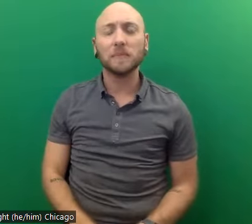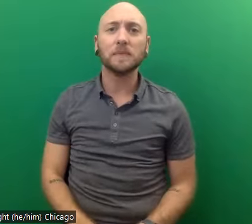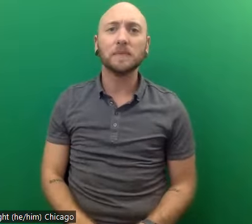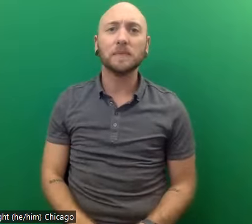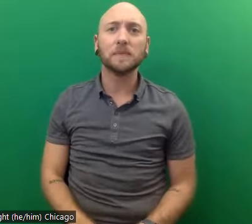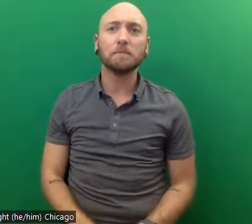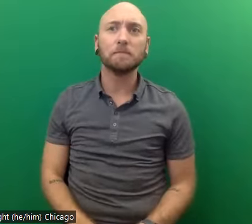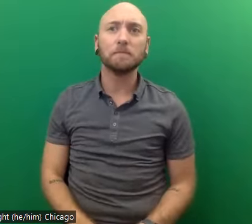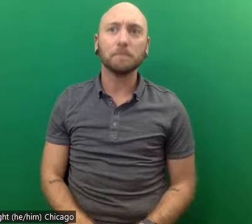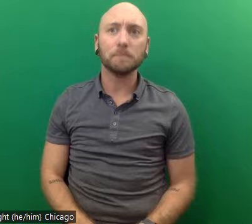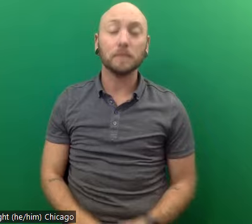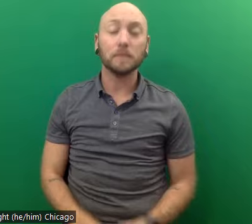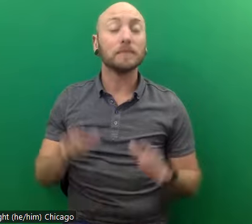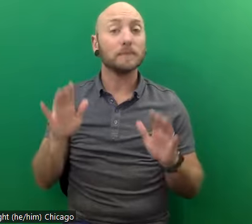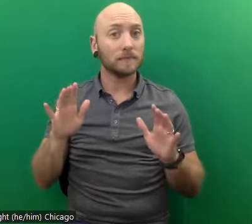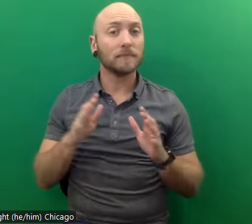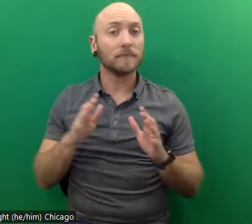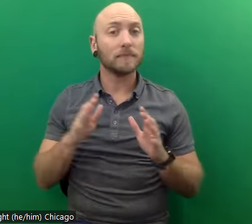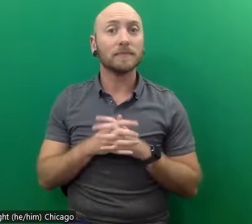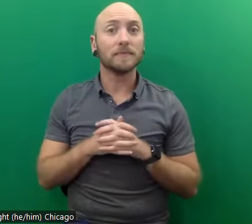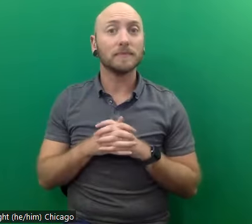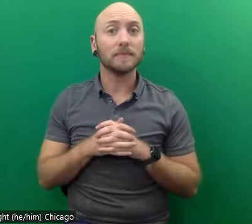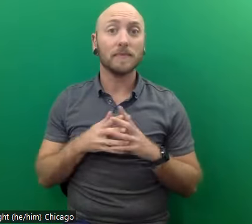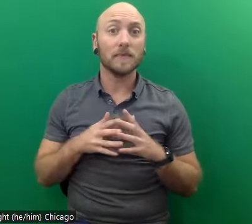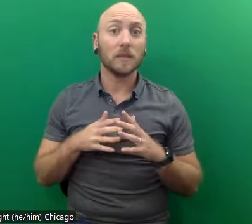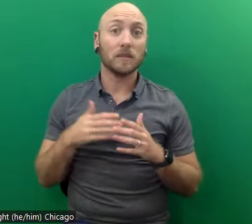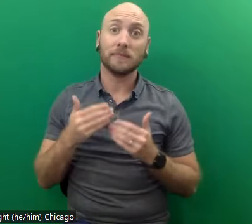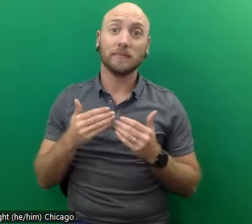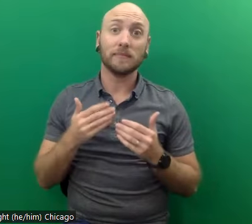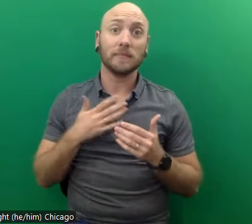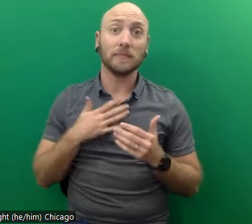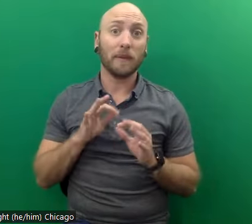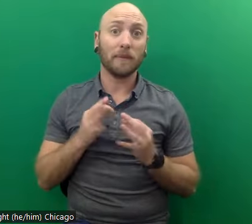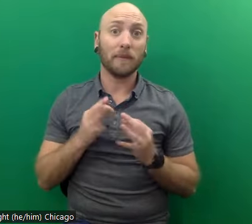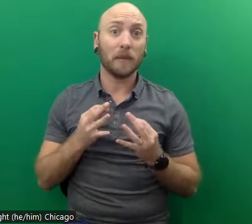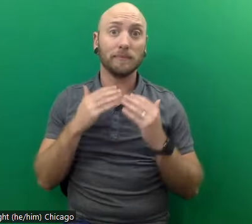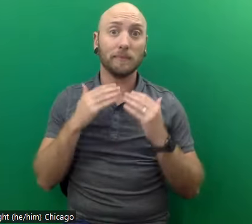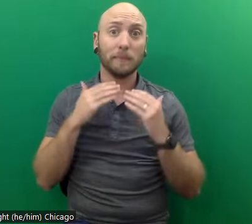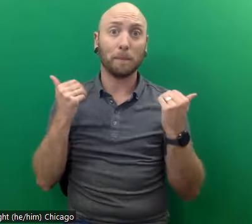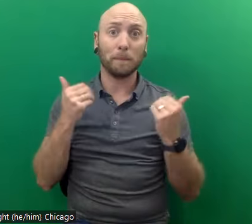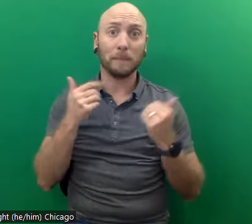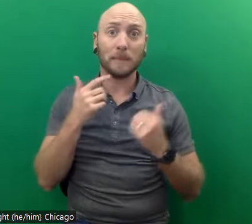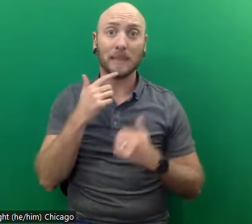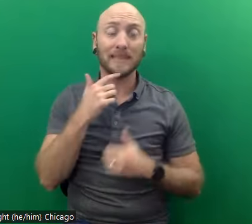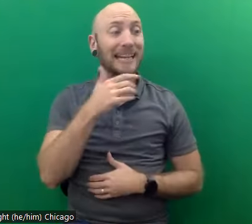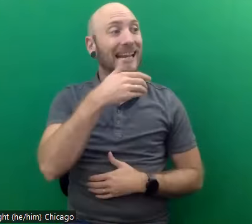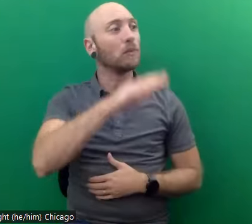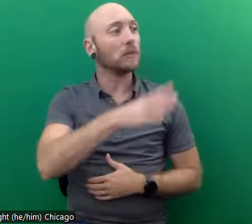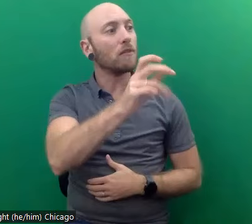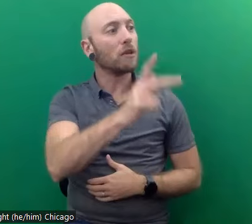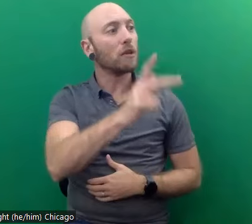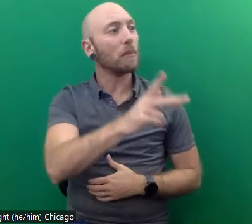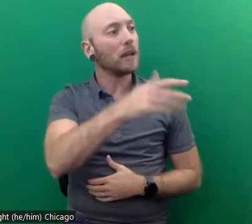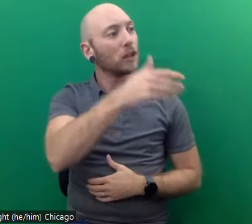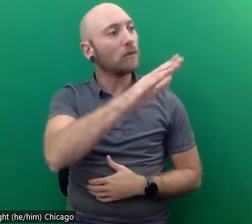Eventually, my family had enough. They told me to get out of my house and don't ever come back. You're no longer welcome here. You're no longer a part of this family. And they meant it